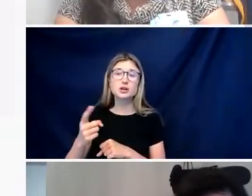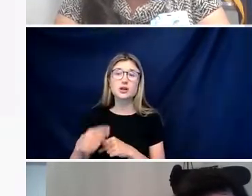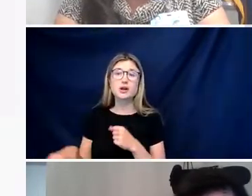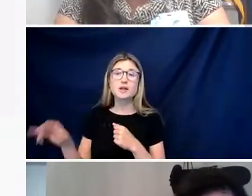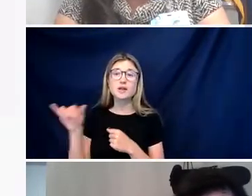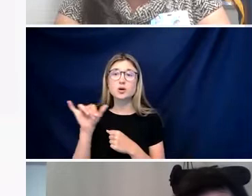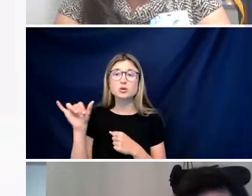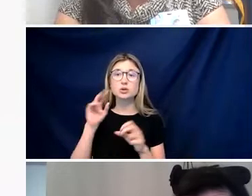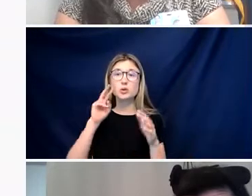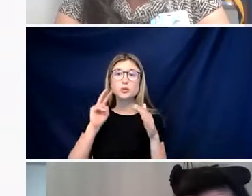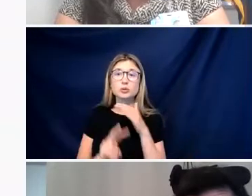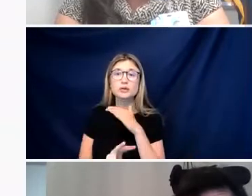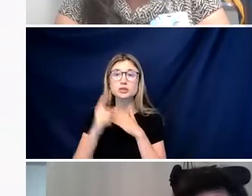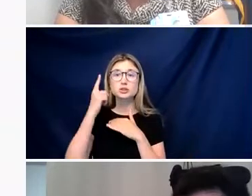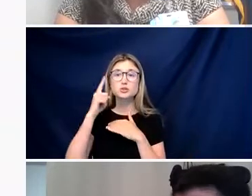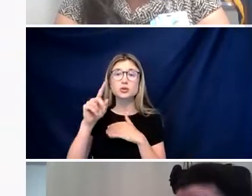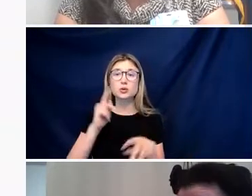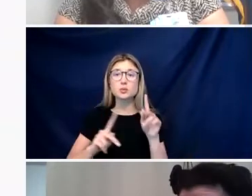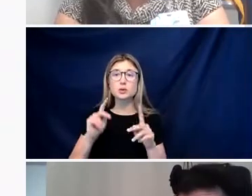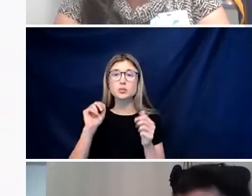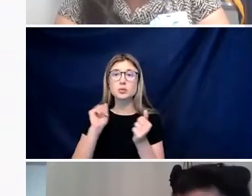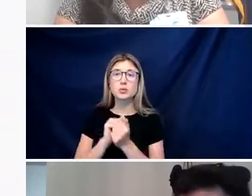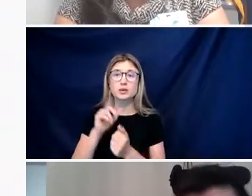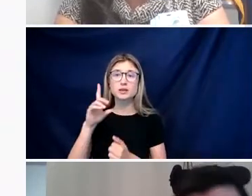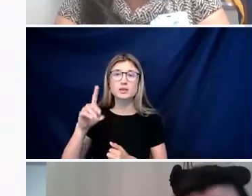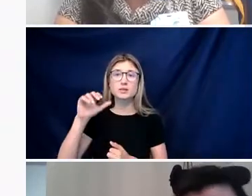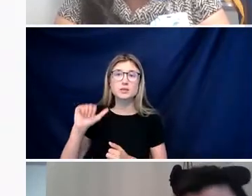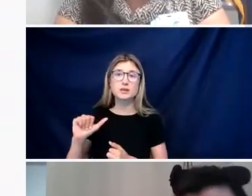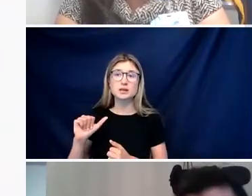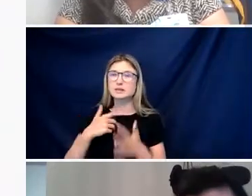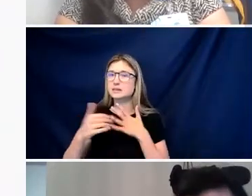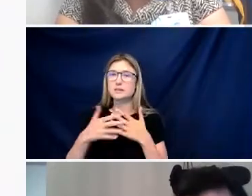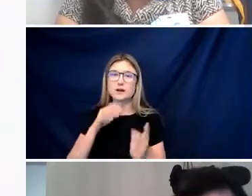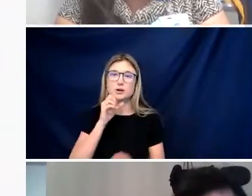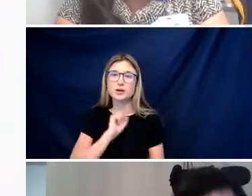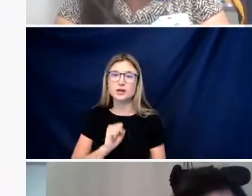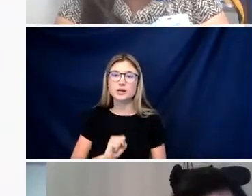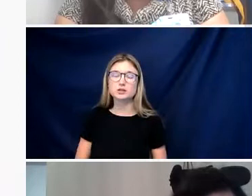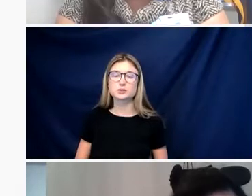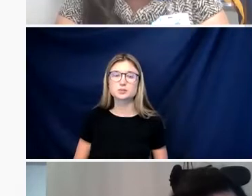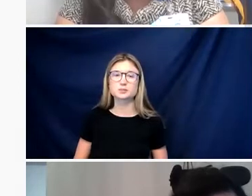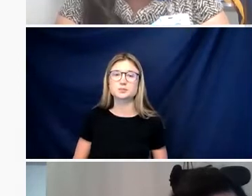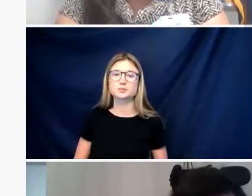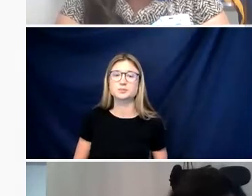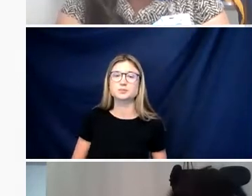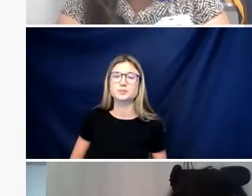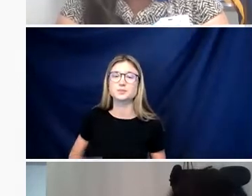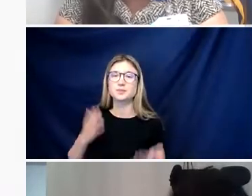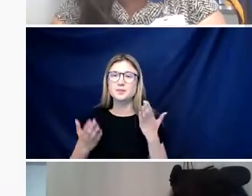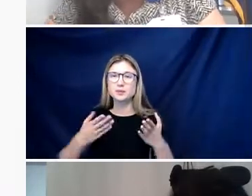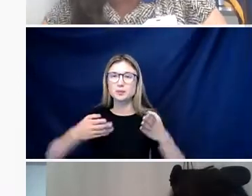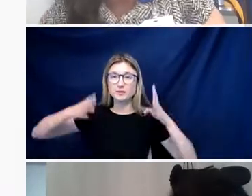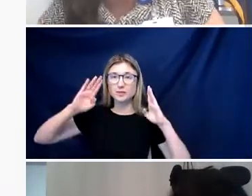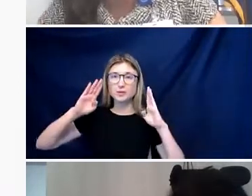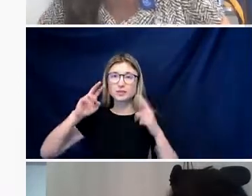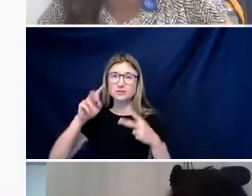for overall people with disability, regardless of age. Maybe focusing on those